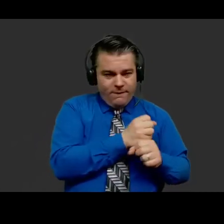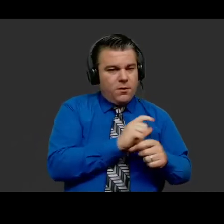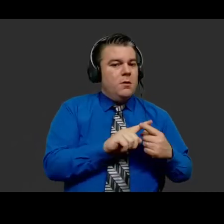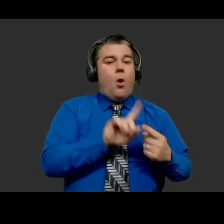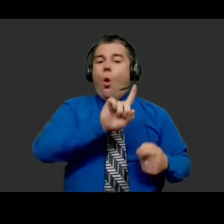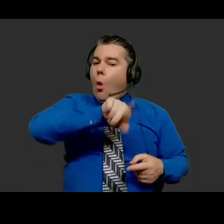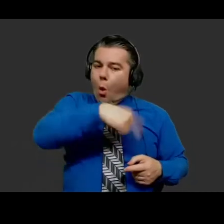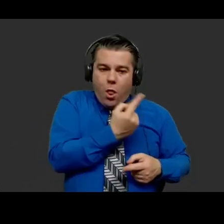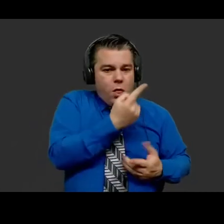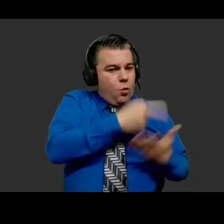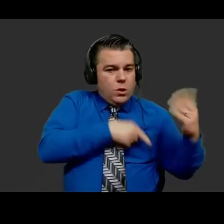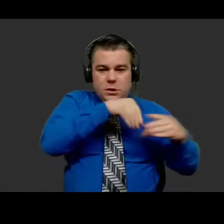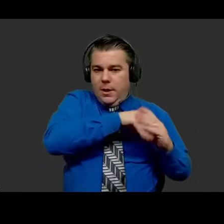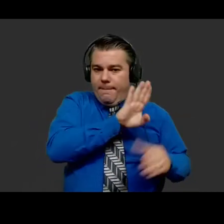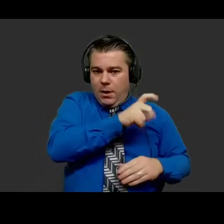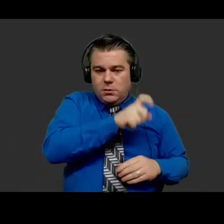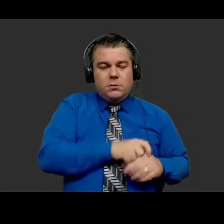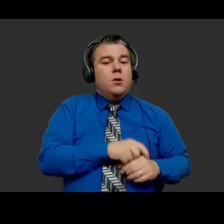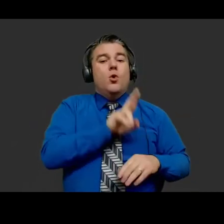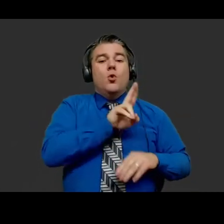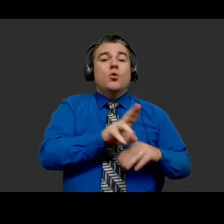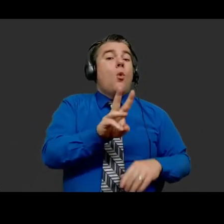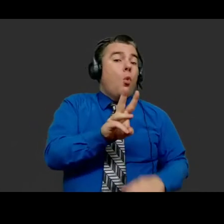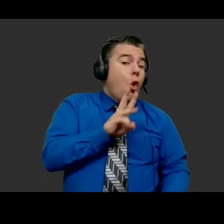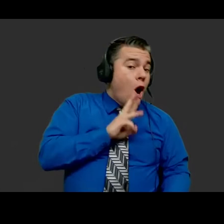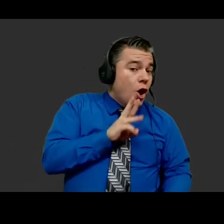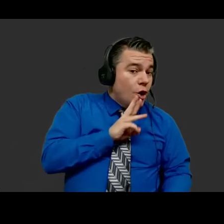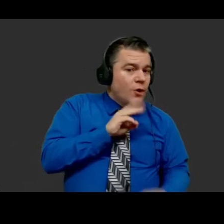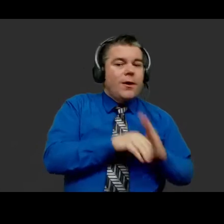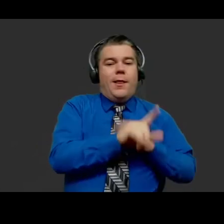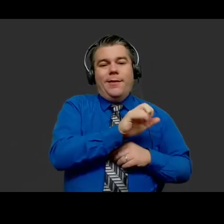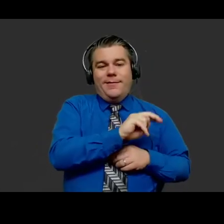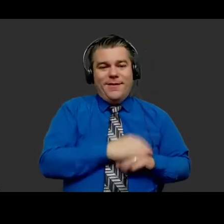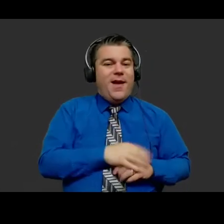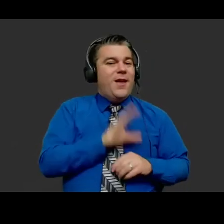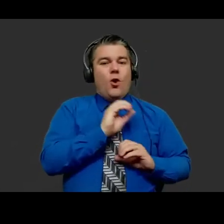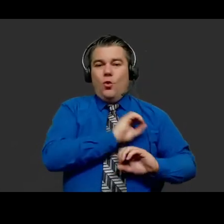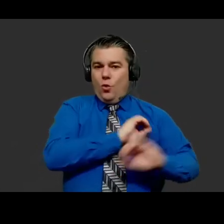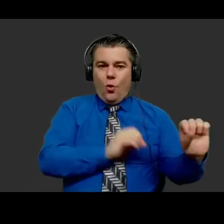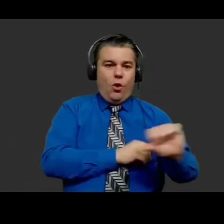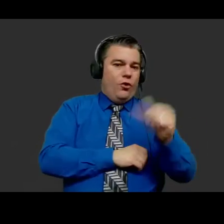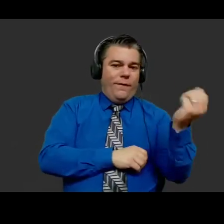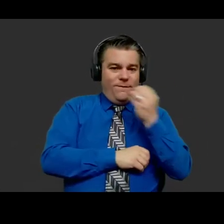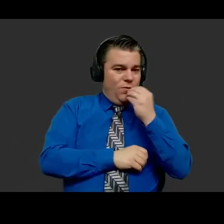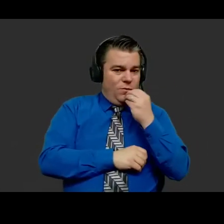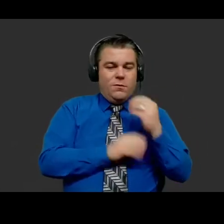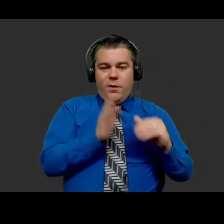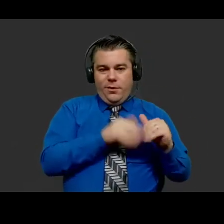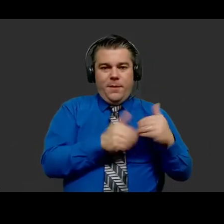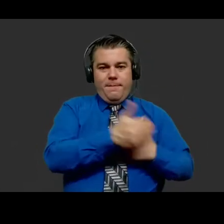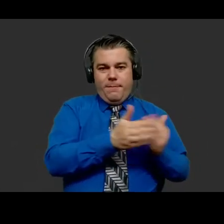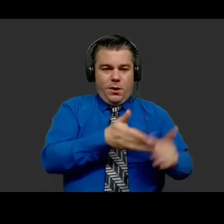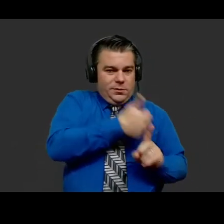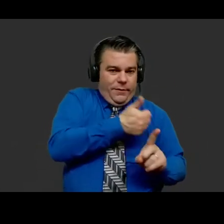the box. You use water in your lean and no food outside of what is included in the reset box. So there's